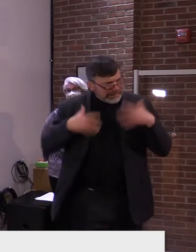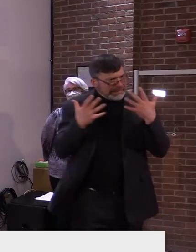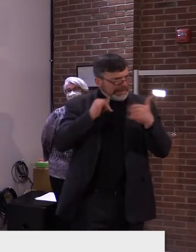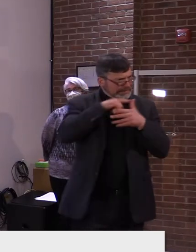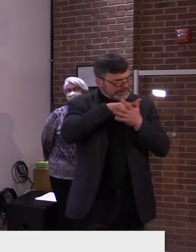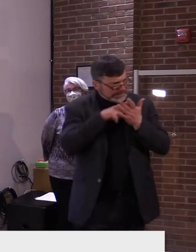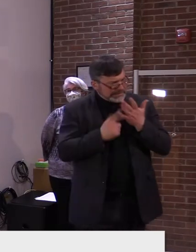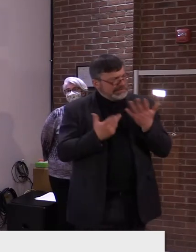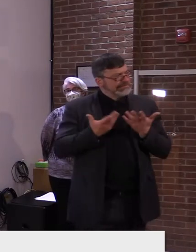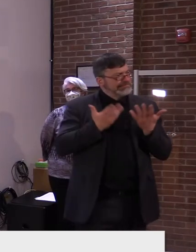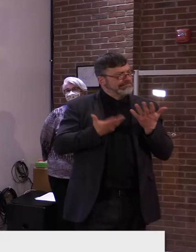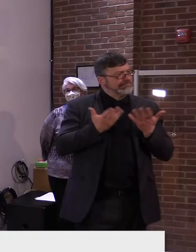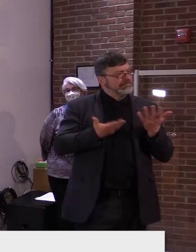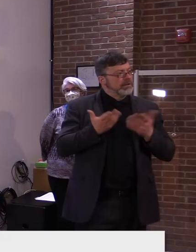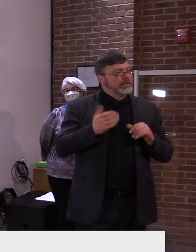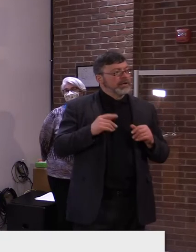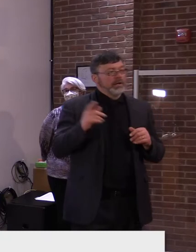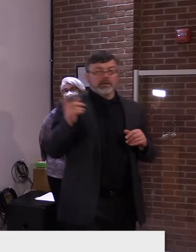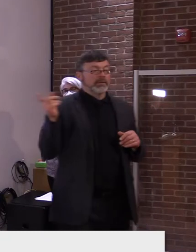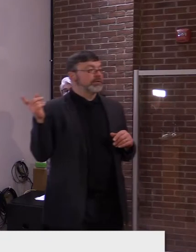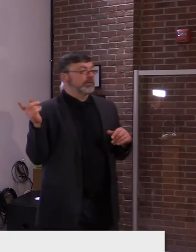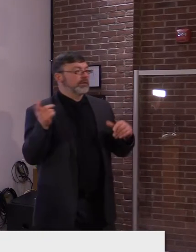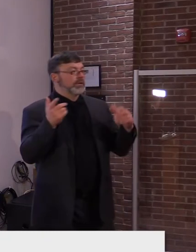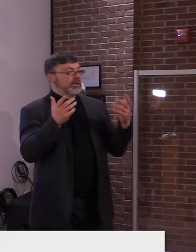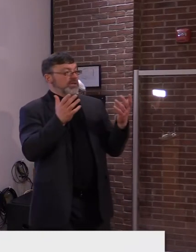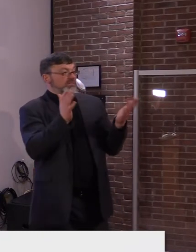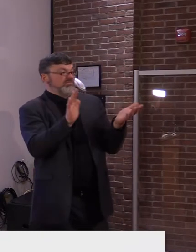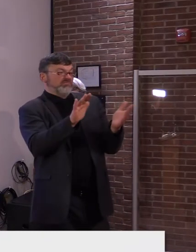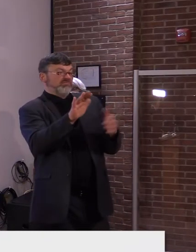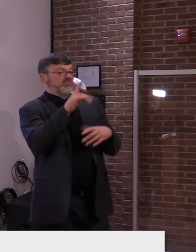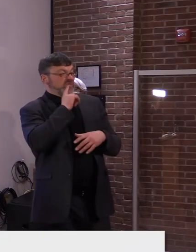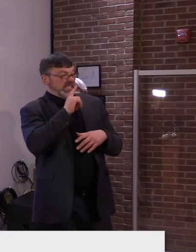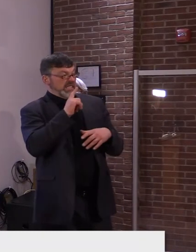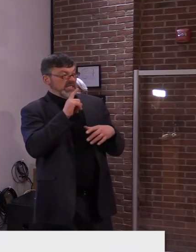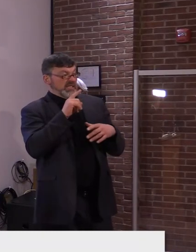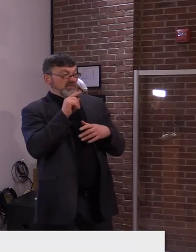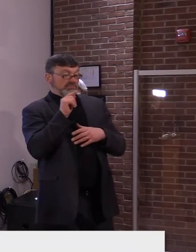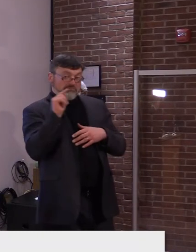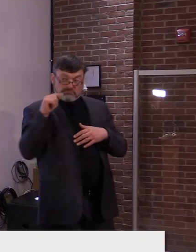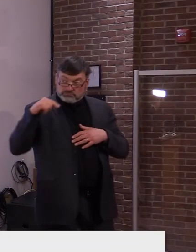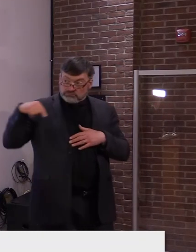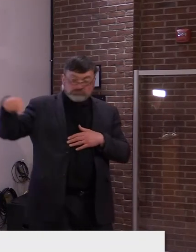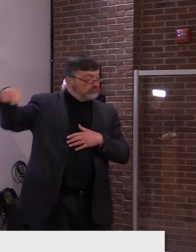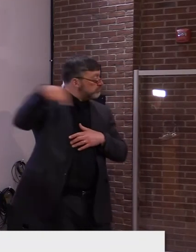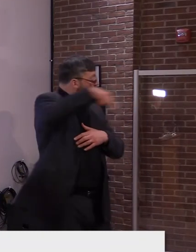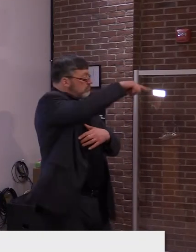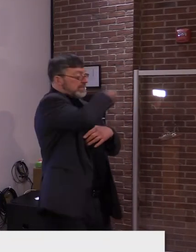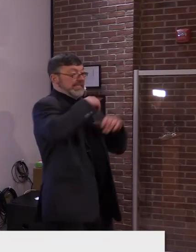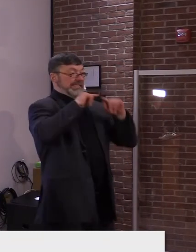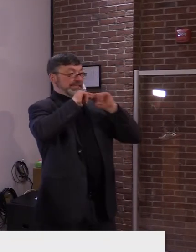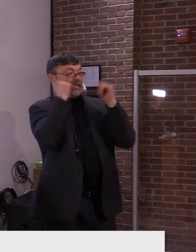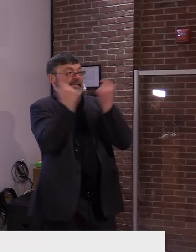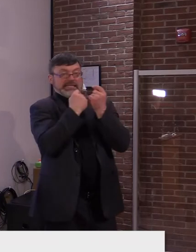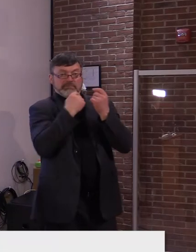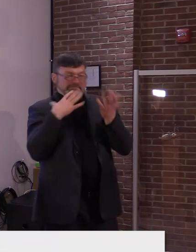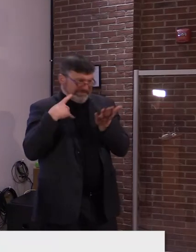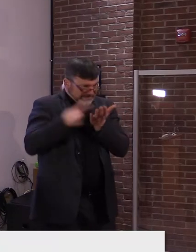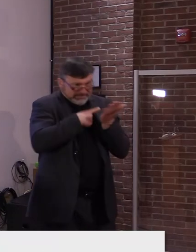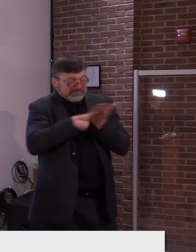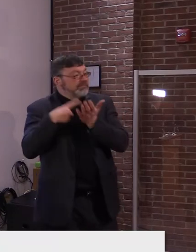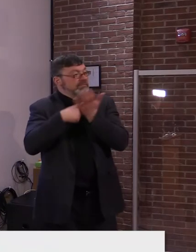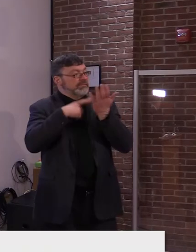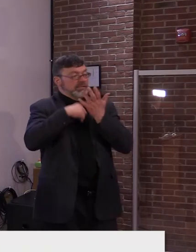and we rely on the advice of our health experts, and we came to the conclusion that this is the right point in